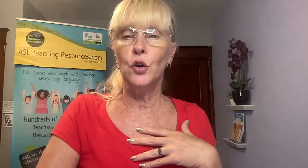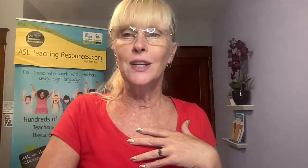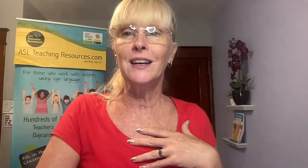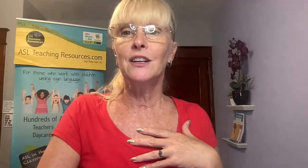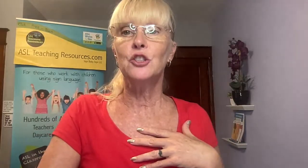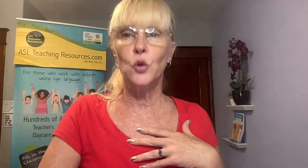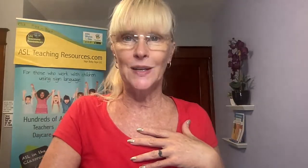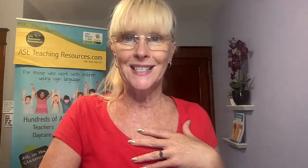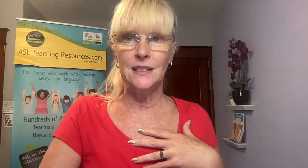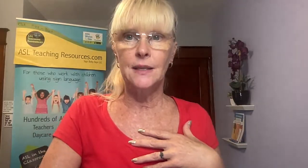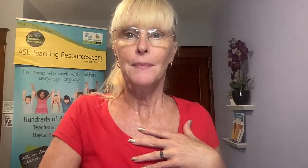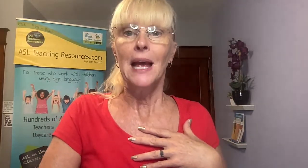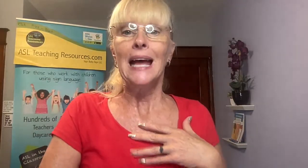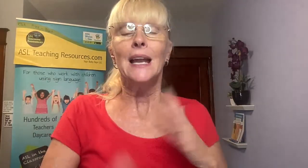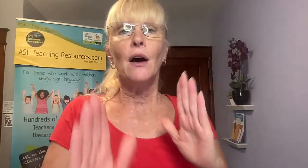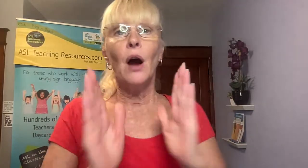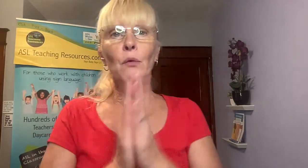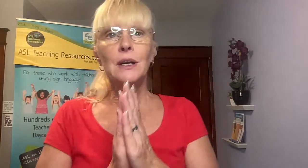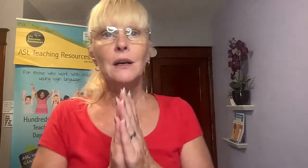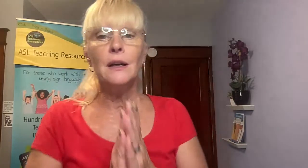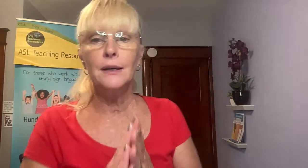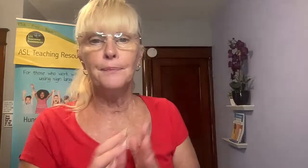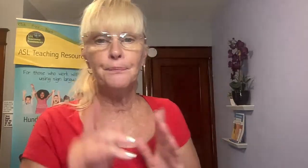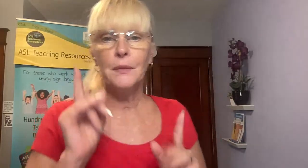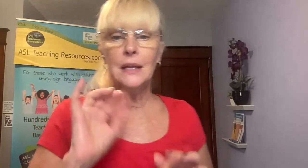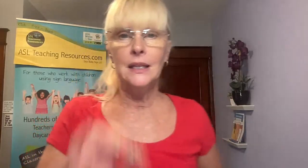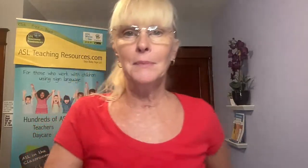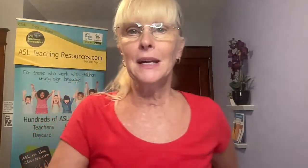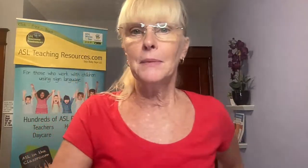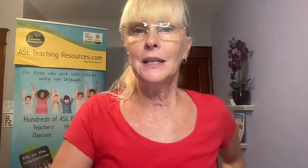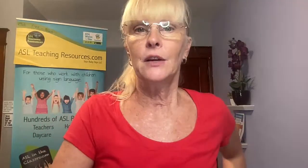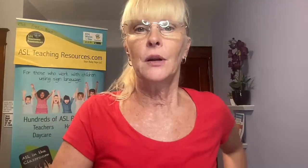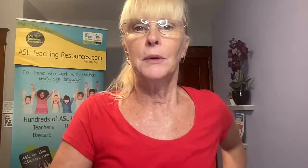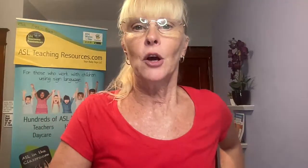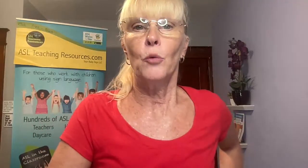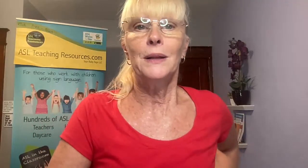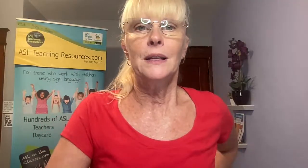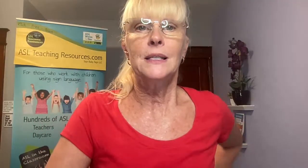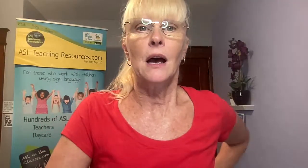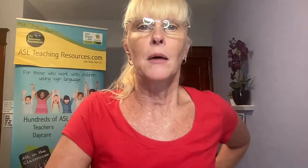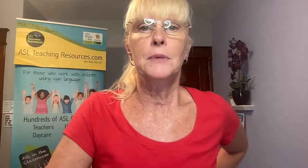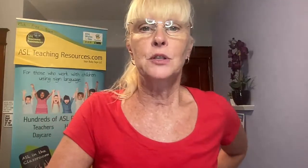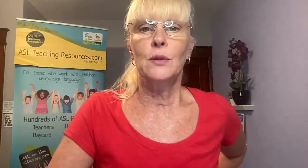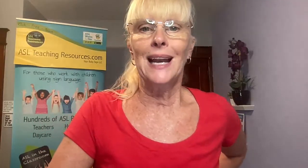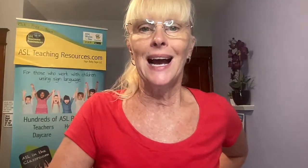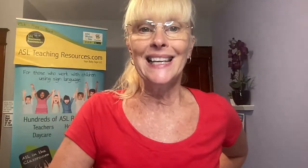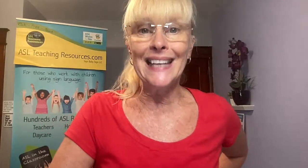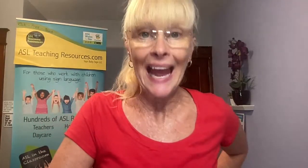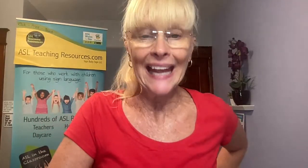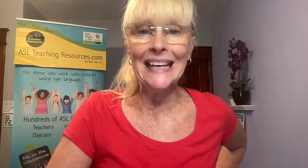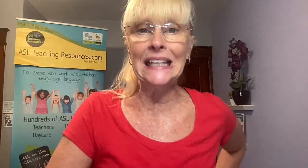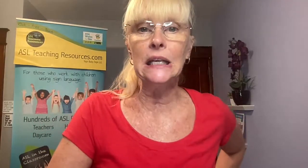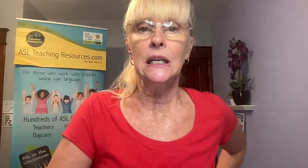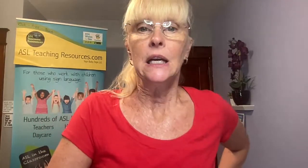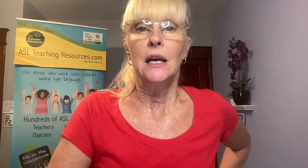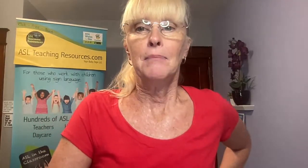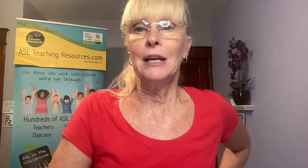good choices. Now, I want to, let me come in here and I'm going to open this up so that I can make sure